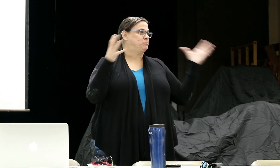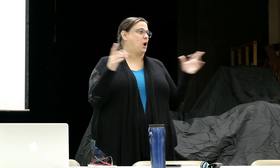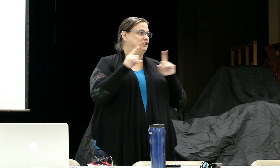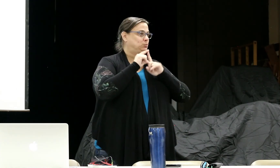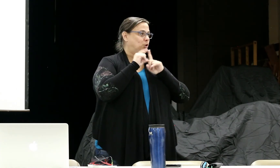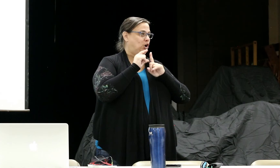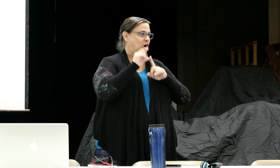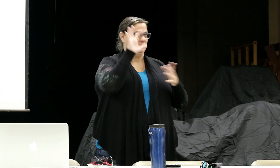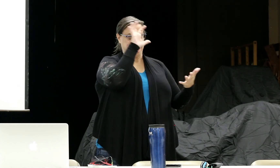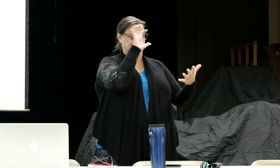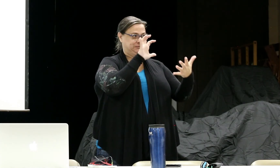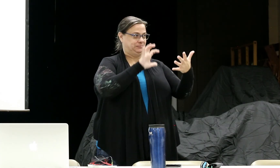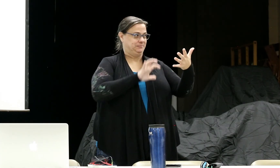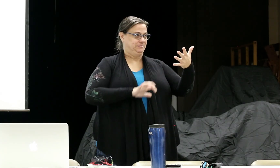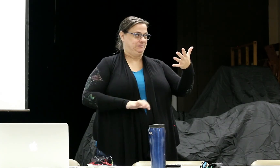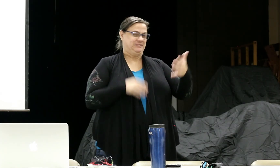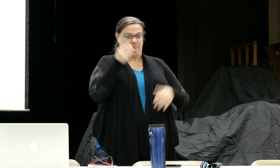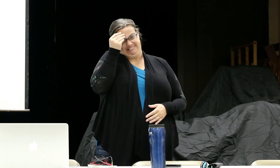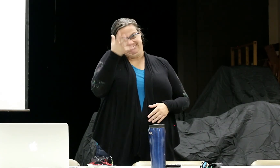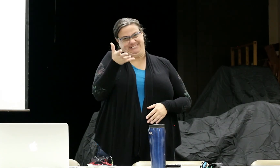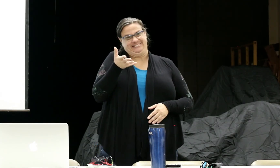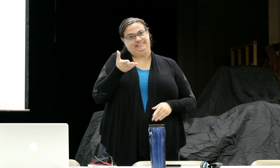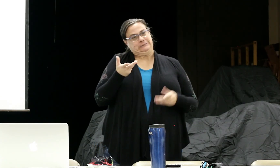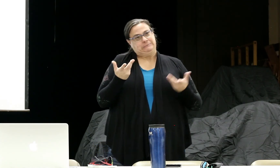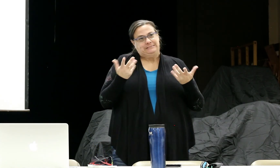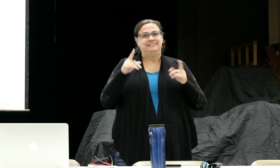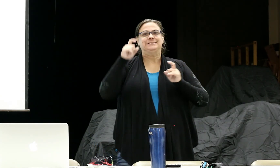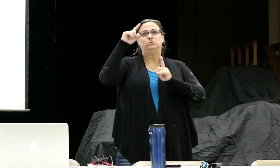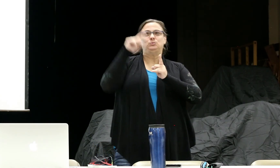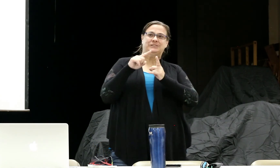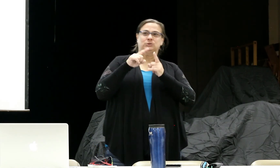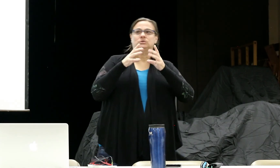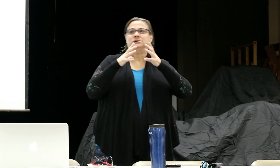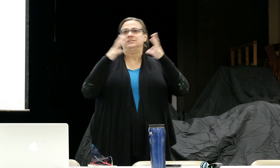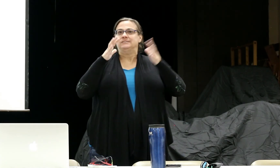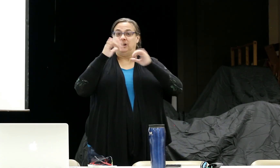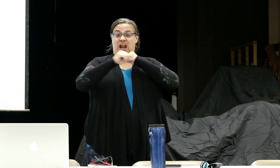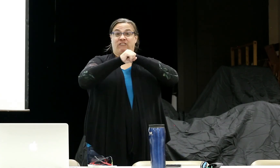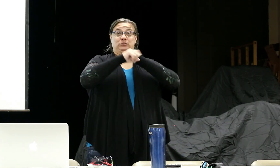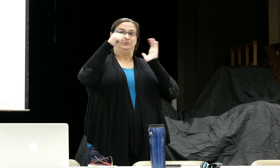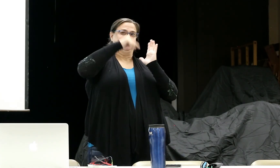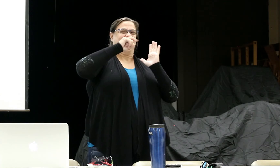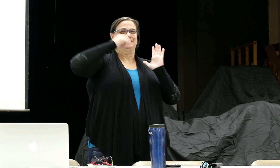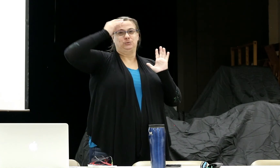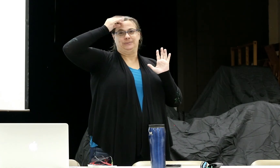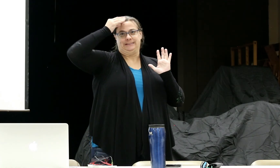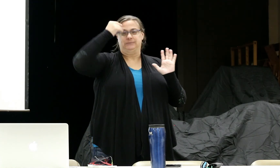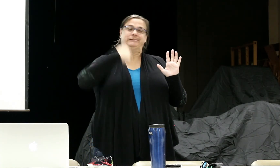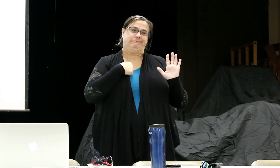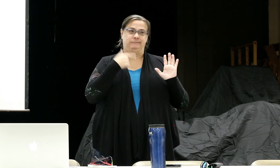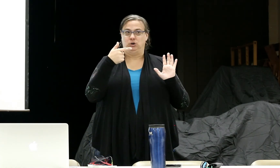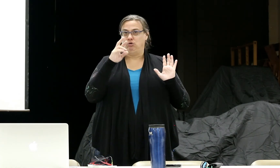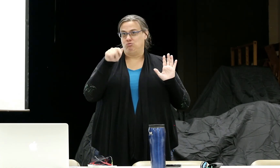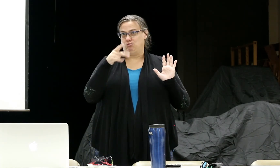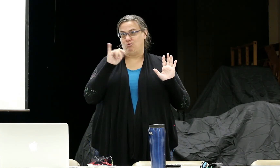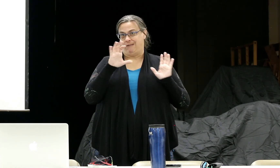energy cost. And we're coming across a lot of especially elderly who are unable to even